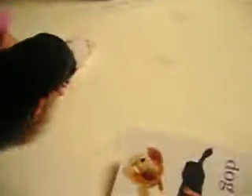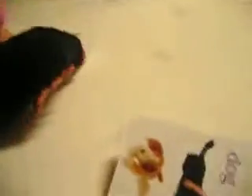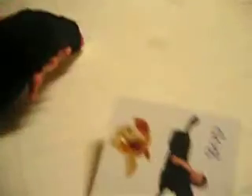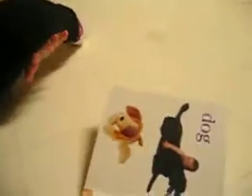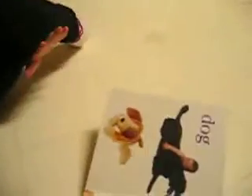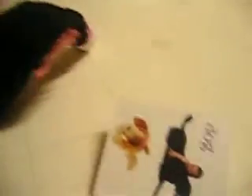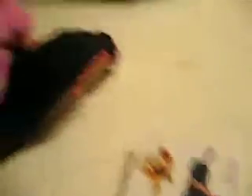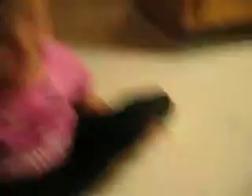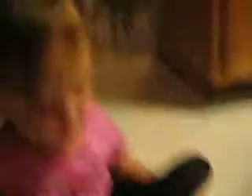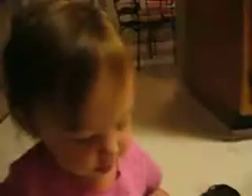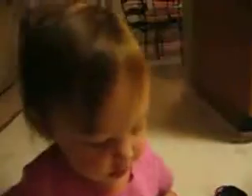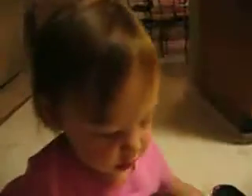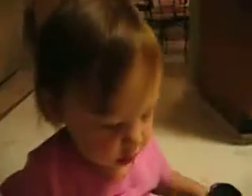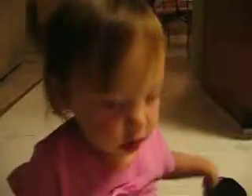Doggy. Close like this. Look.